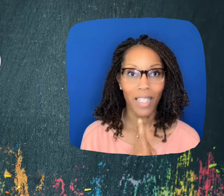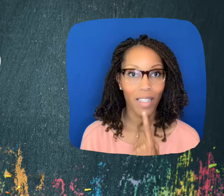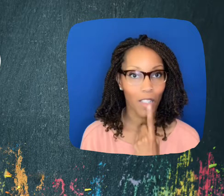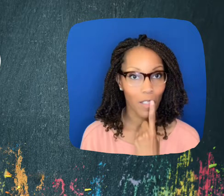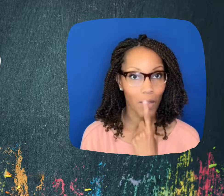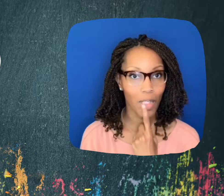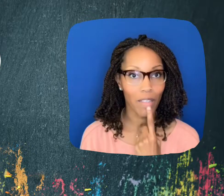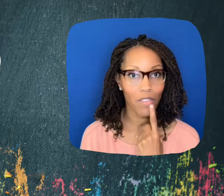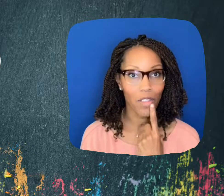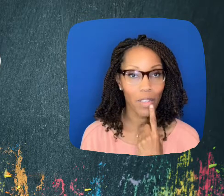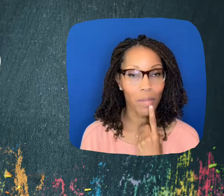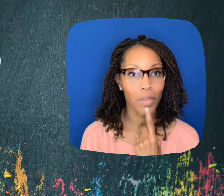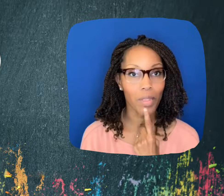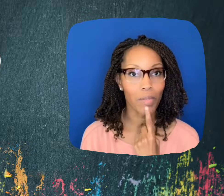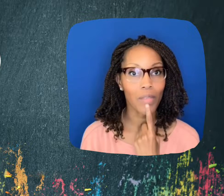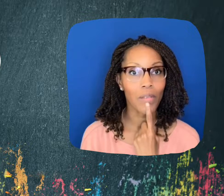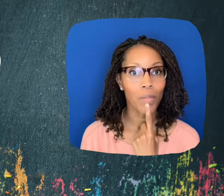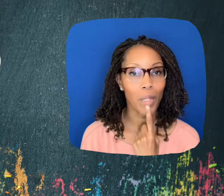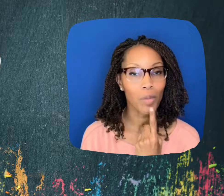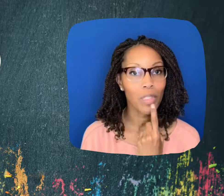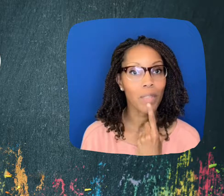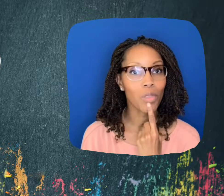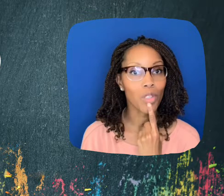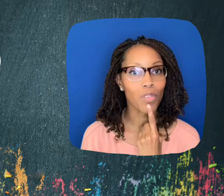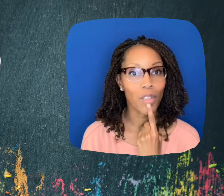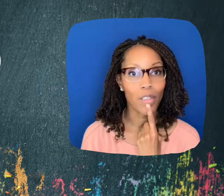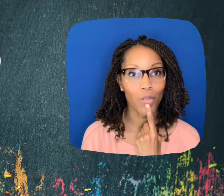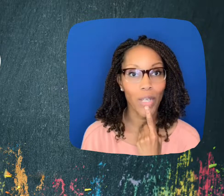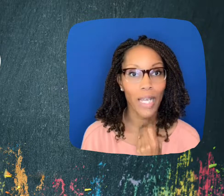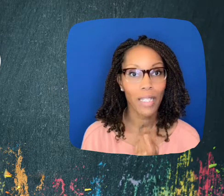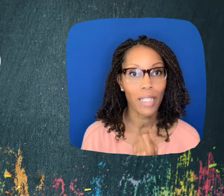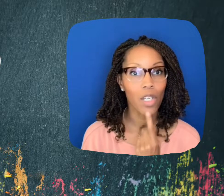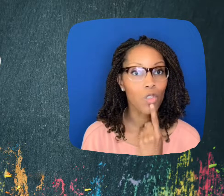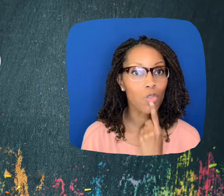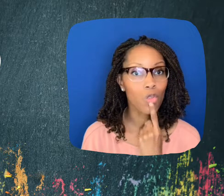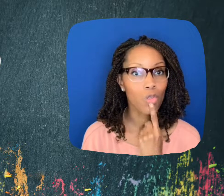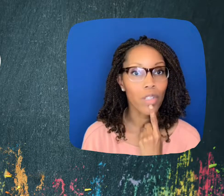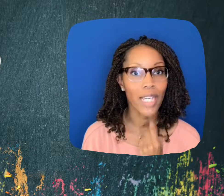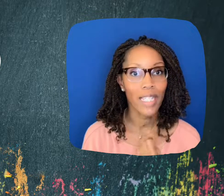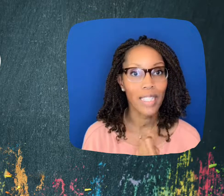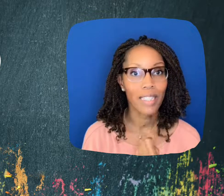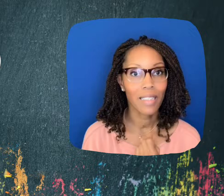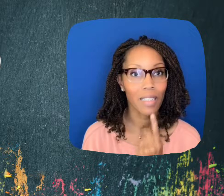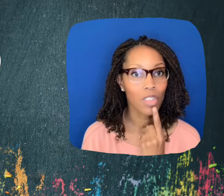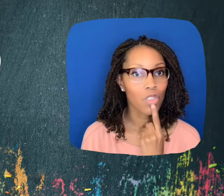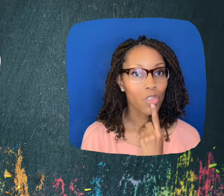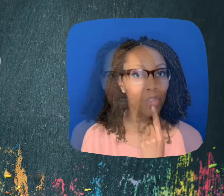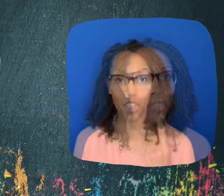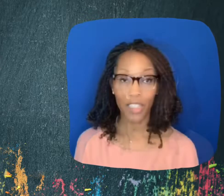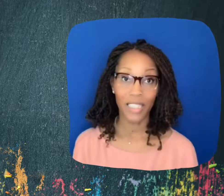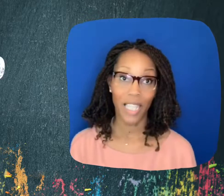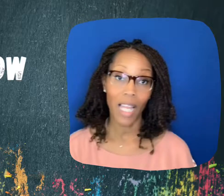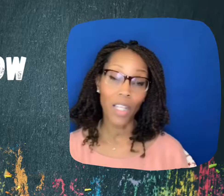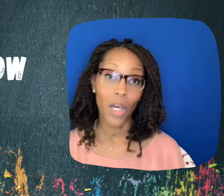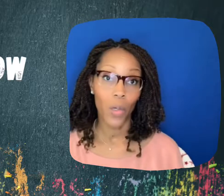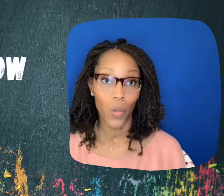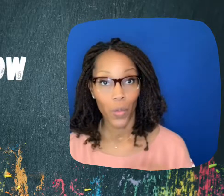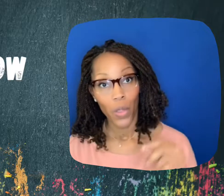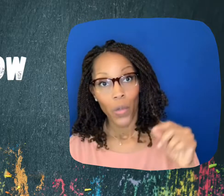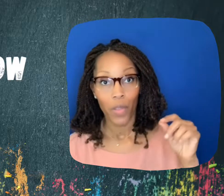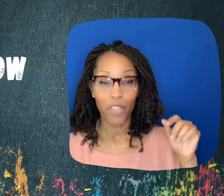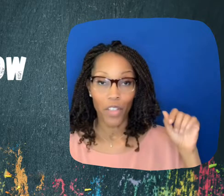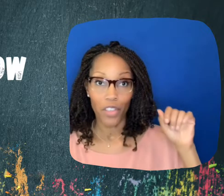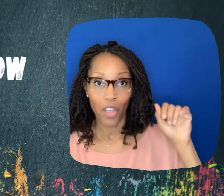Red. Kind of like you think of your lips. Some people's lips are very red. Red. Color is